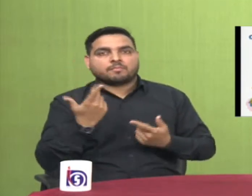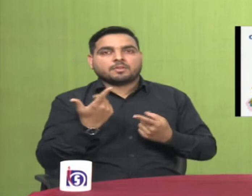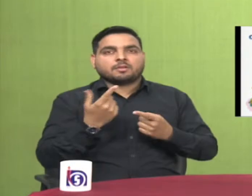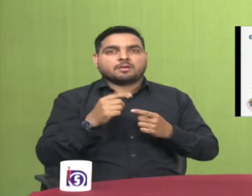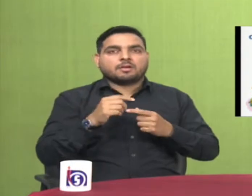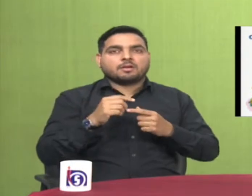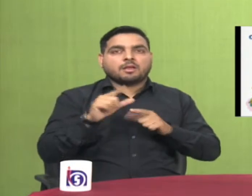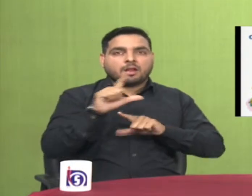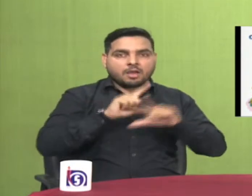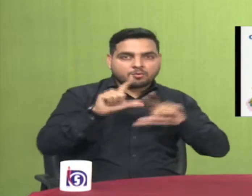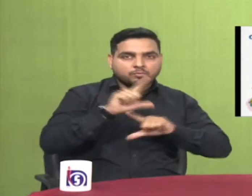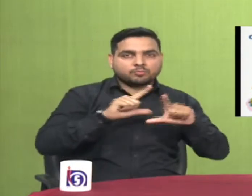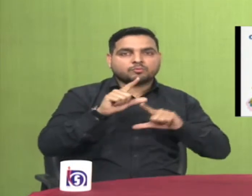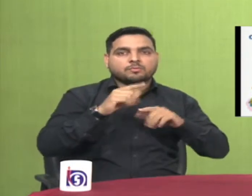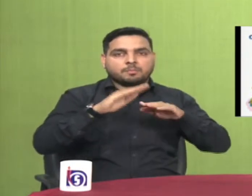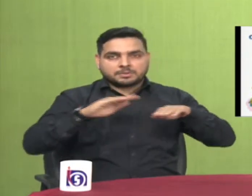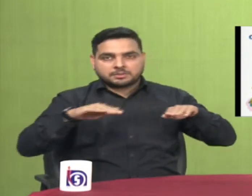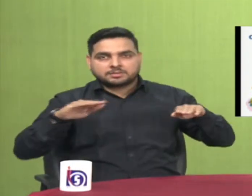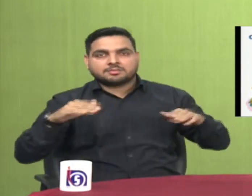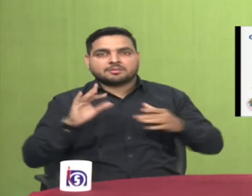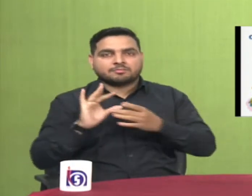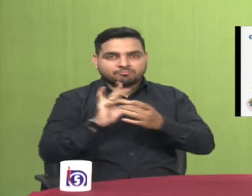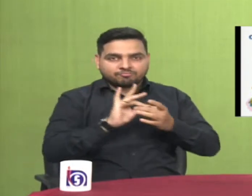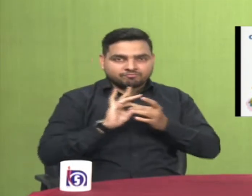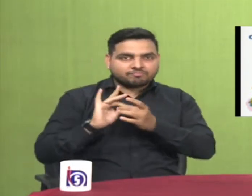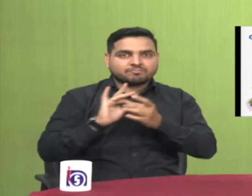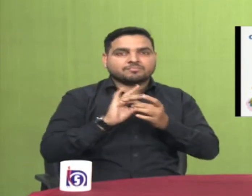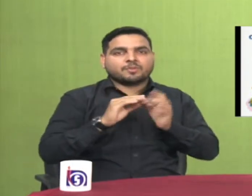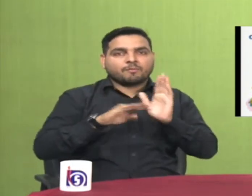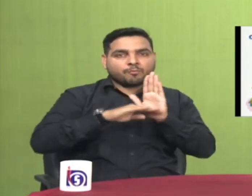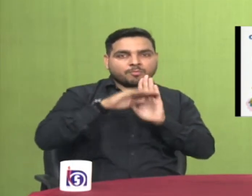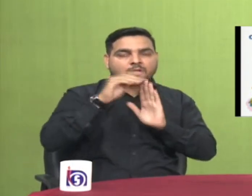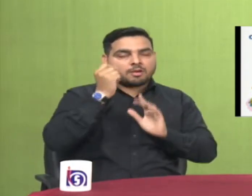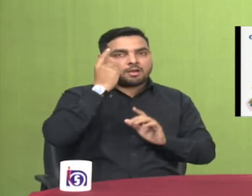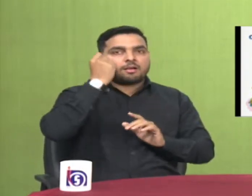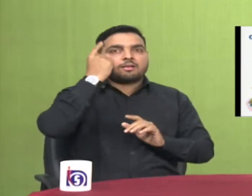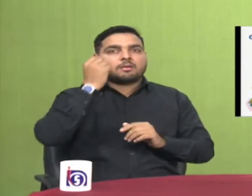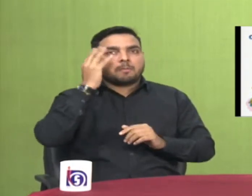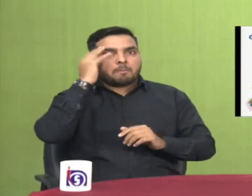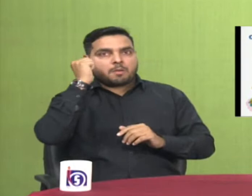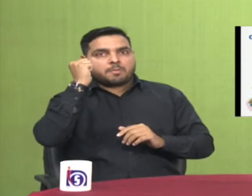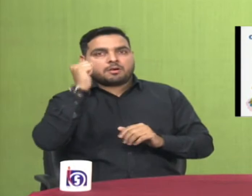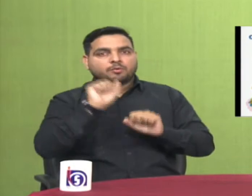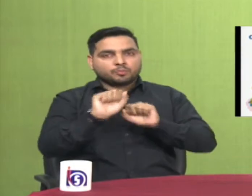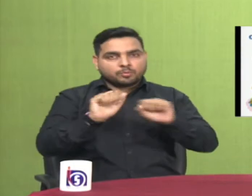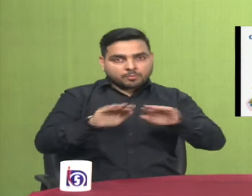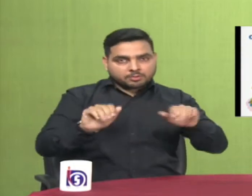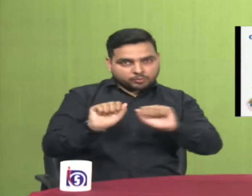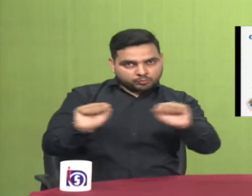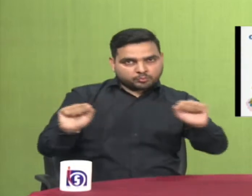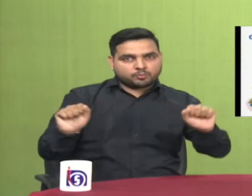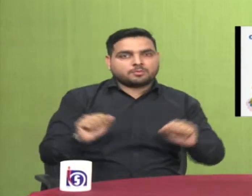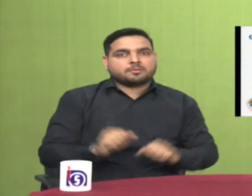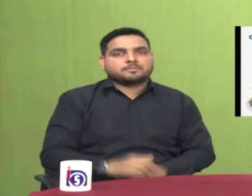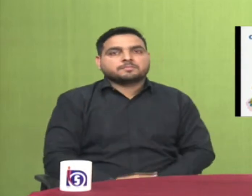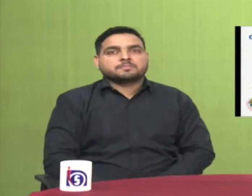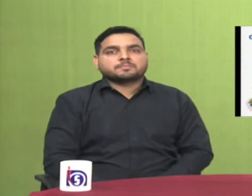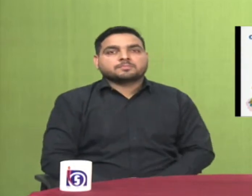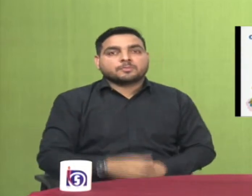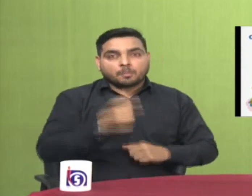intelligence, and language of this child, his or her level of understanding, memorizing, problem